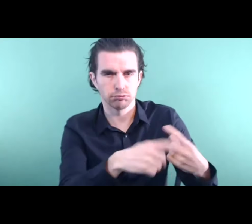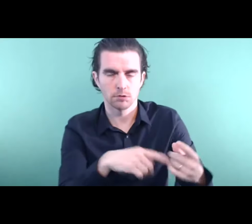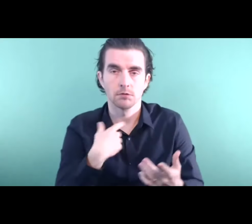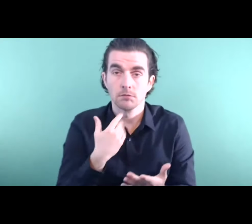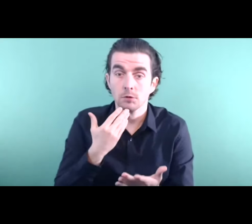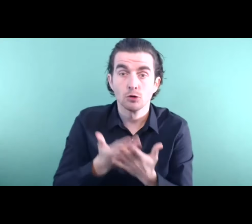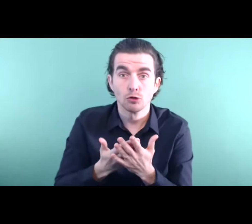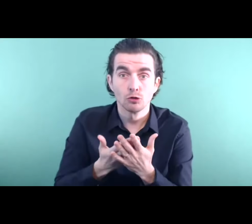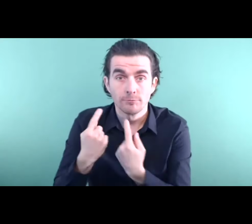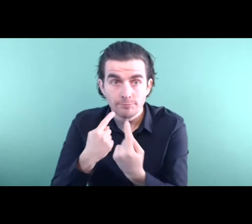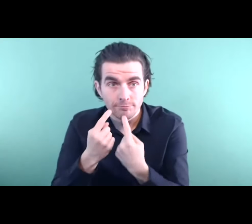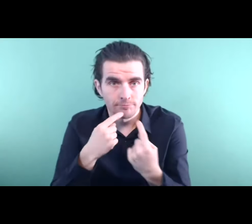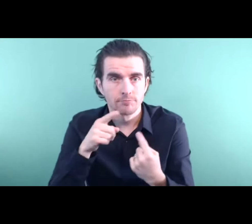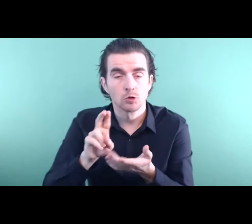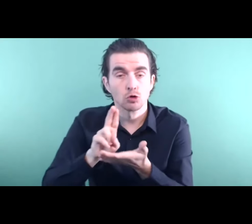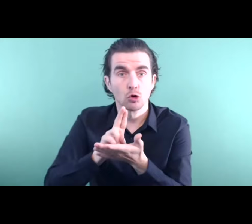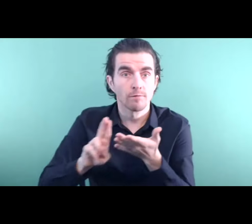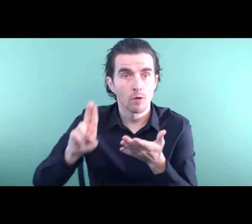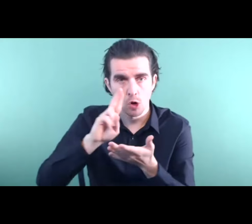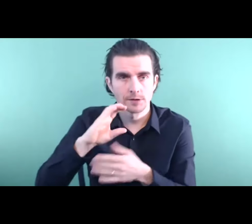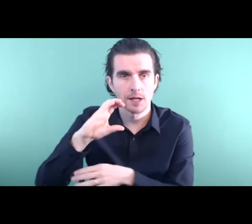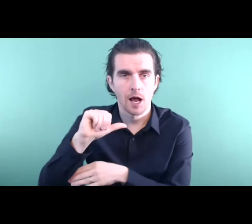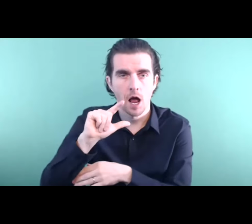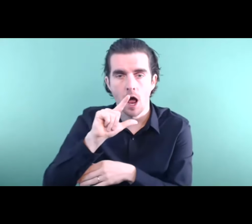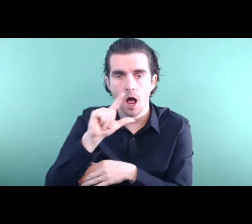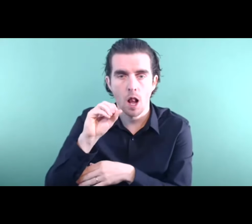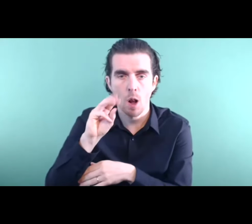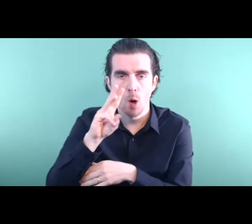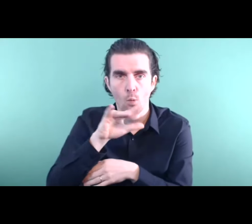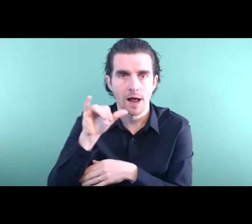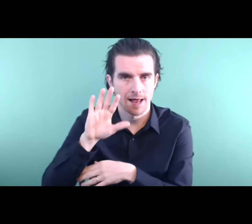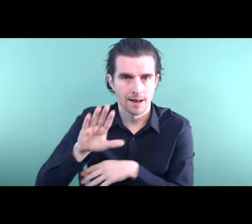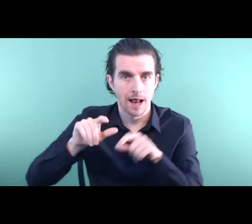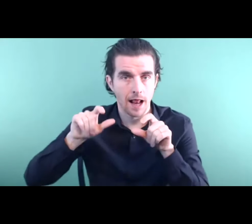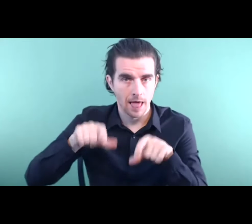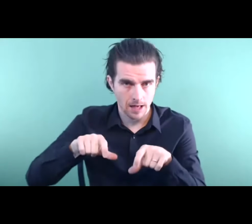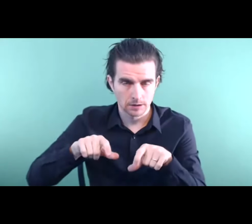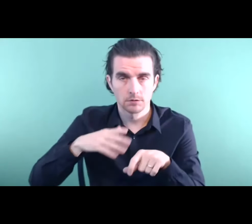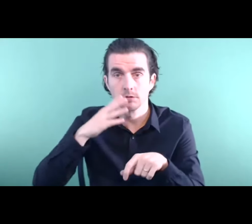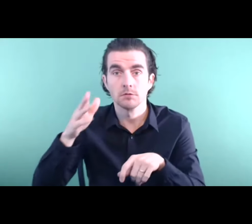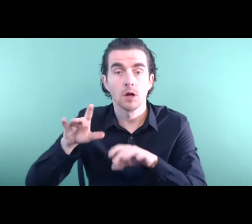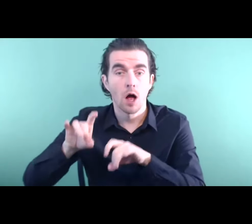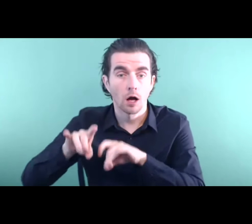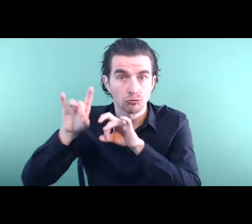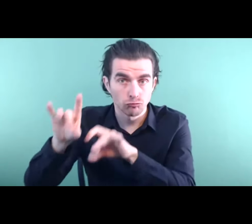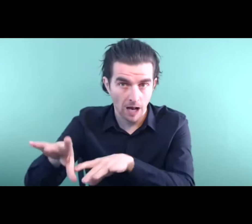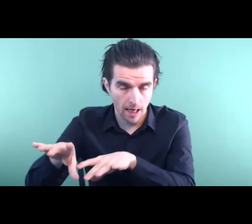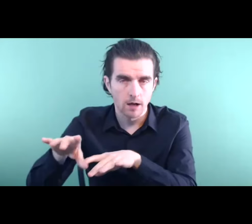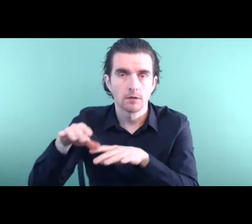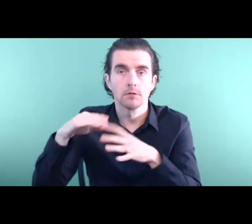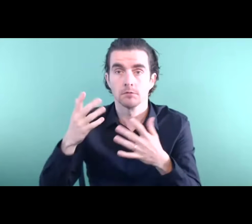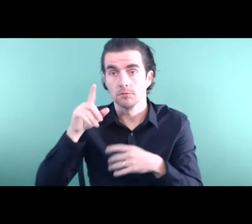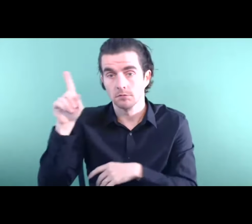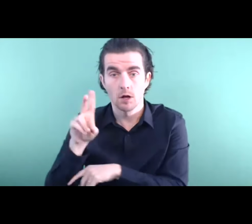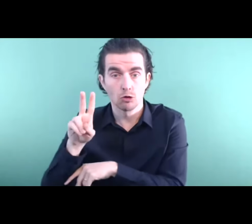saw shortcomings, as I said, on the qualitative part. There is very little people doing qualitative research that will